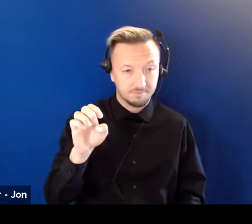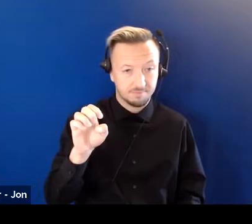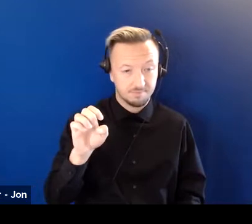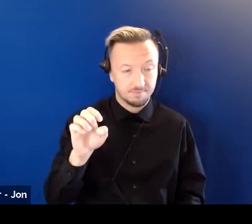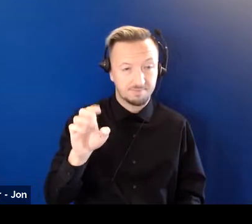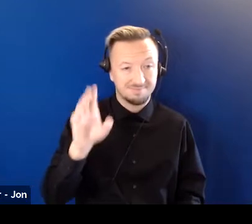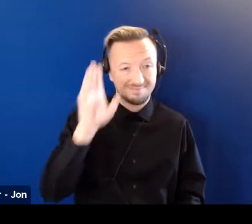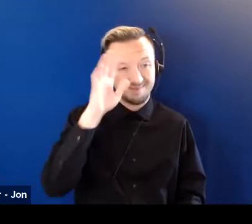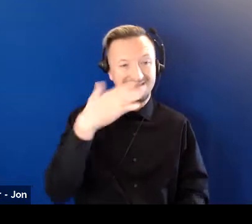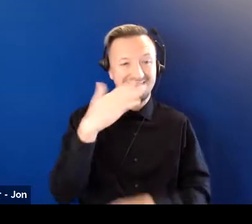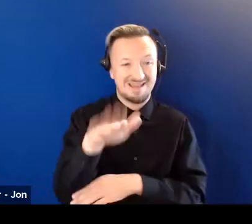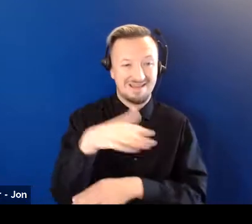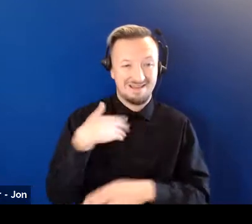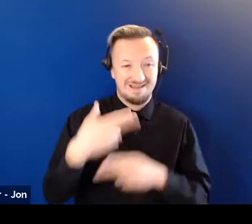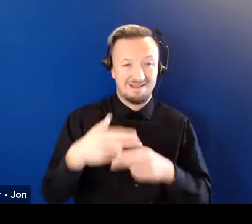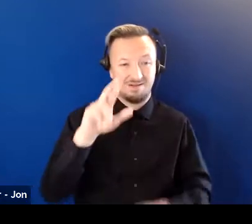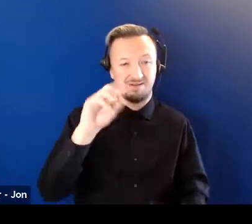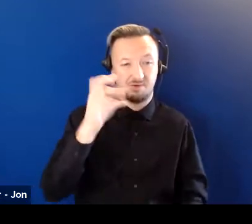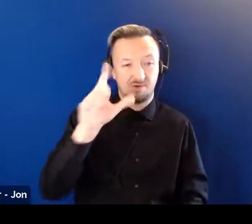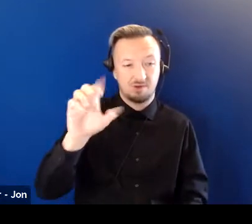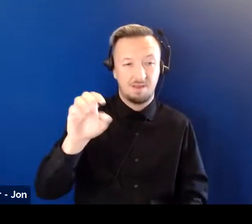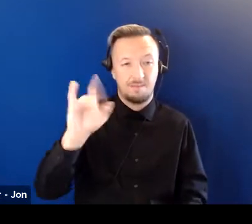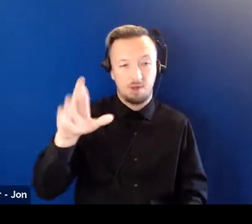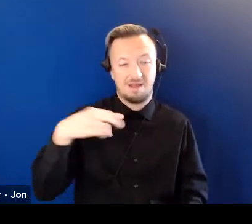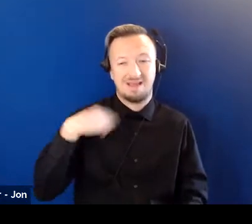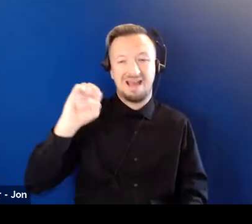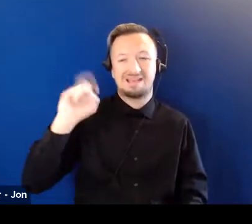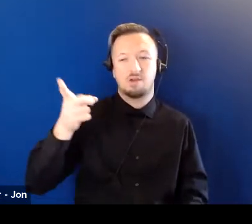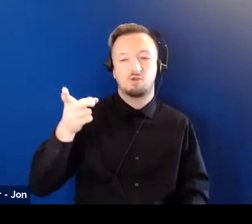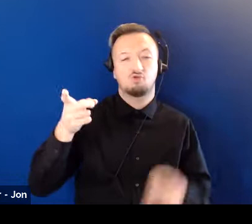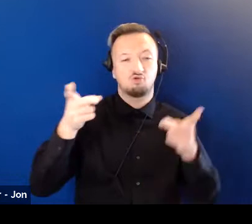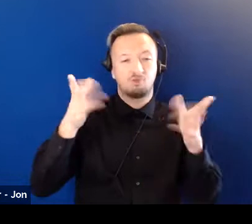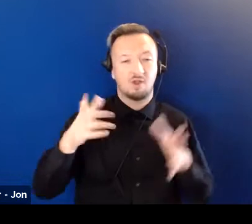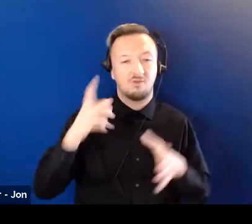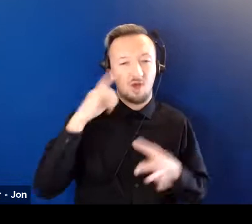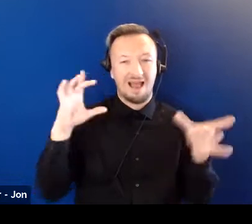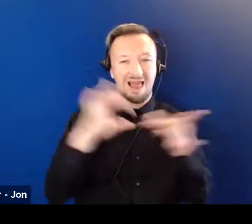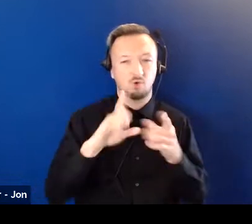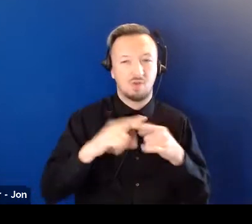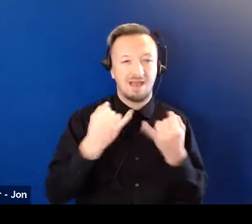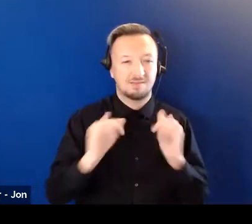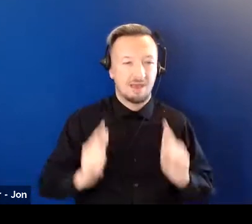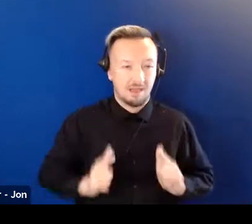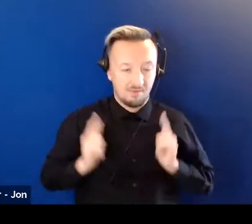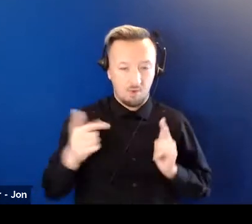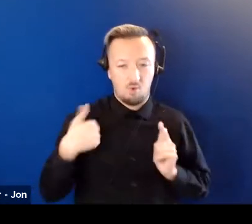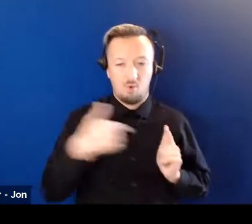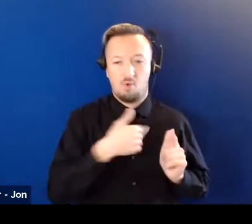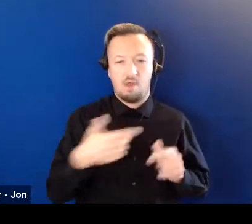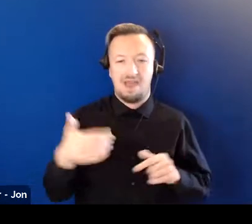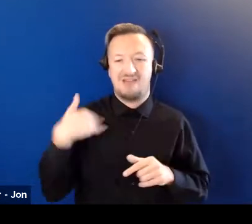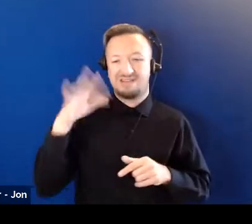Good afternoon. My name is Rochelle Miller. I'm the Executive Director for Connections for Independent Living, and we cover a 7-county area